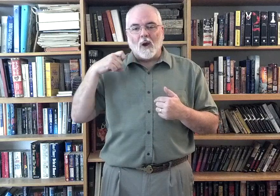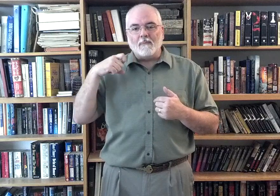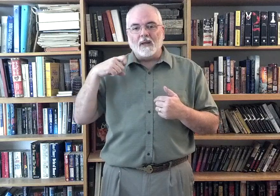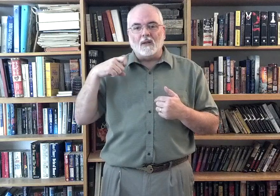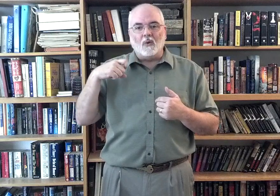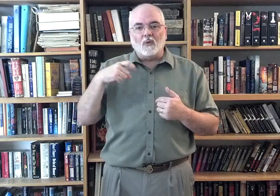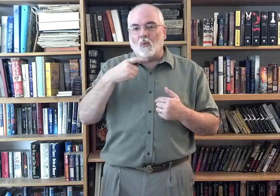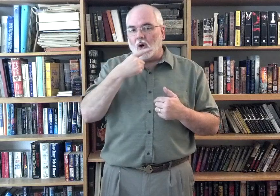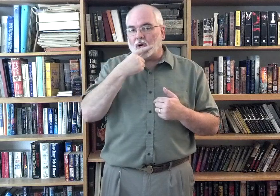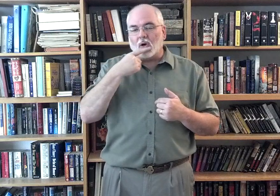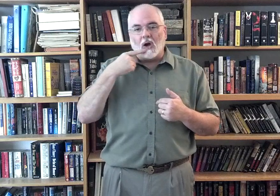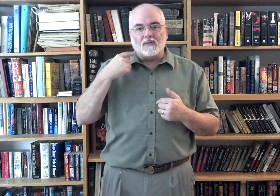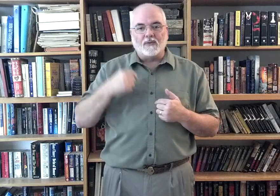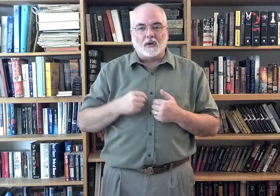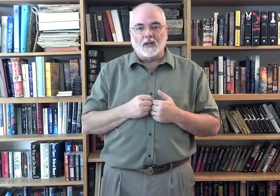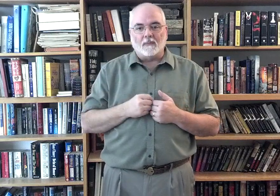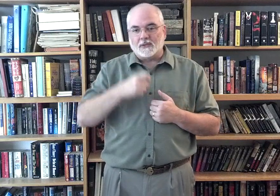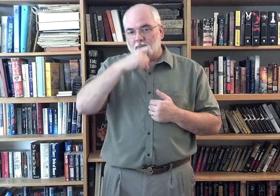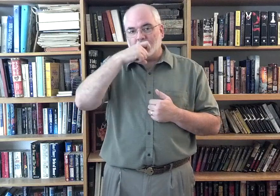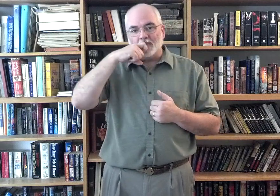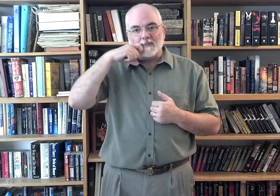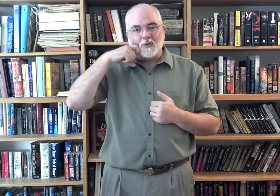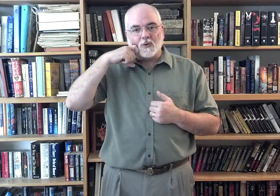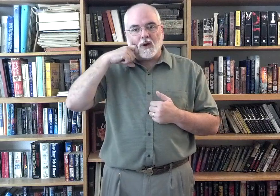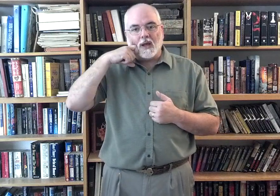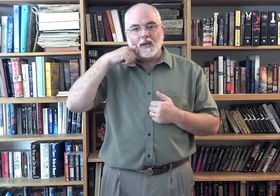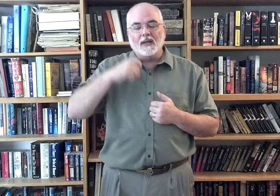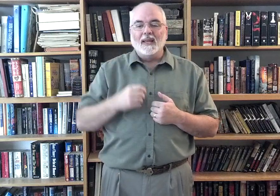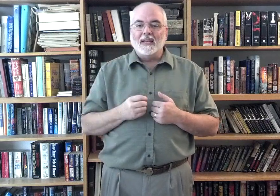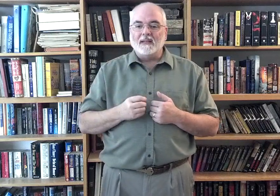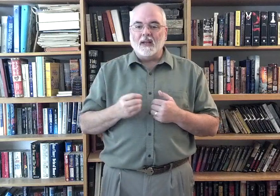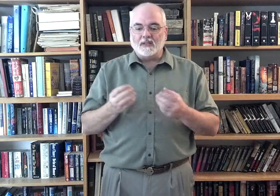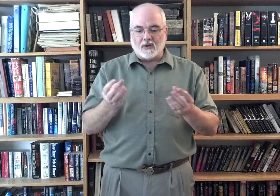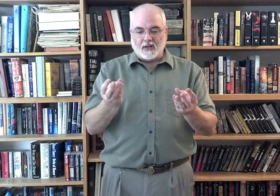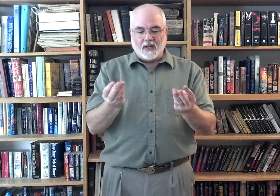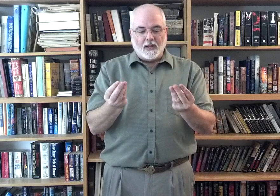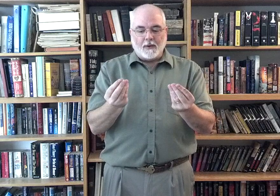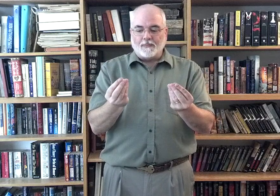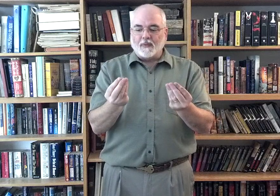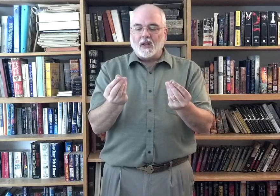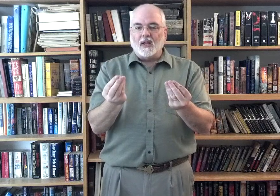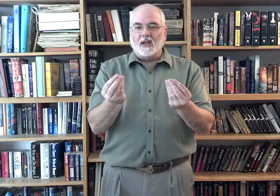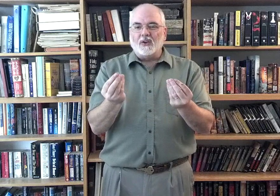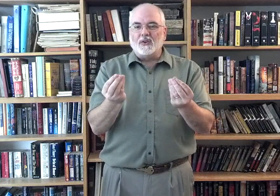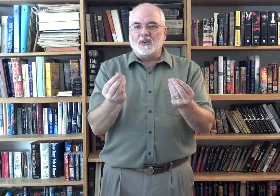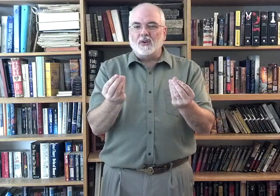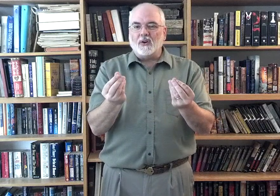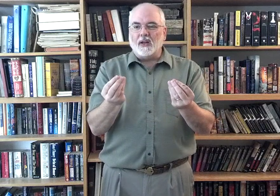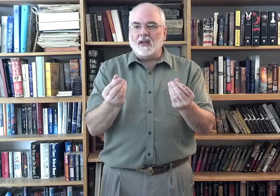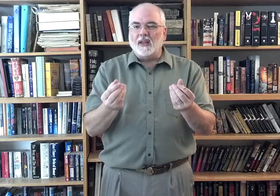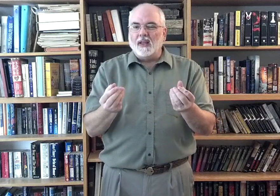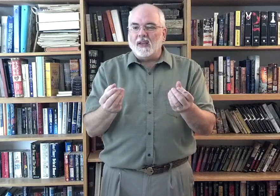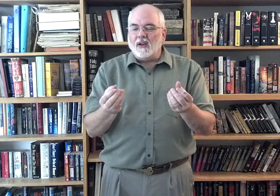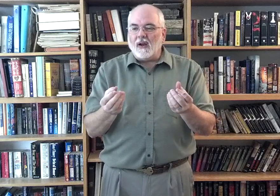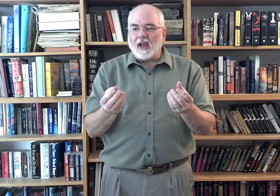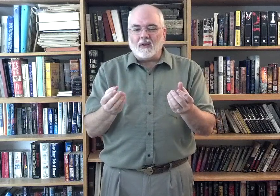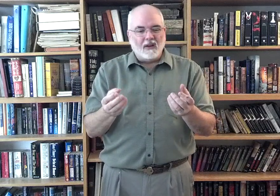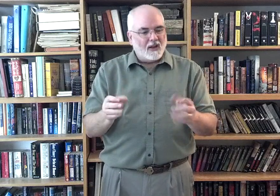wiping the water off of your lips. Dry, desert, dirty. You know how